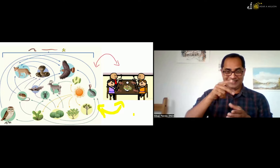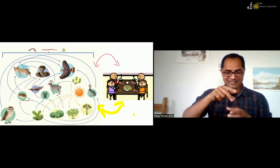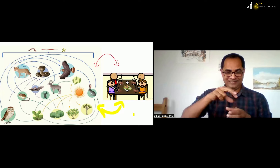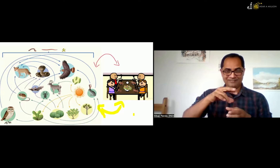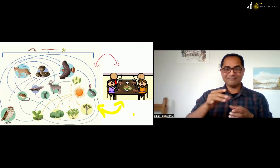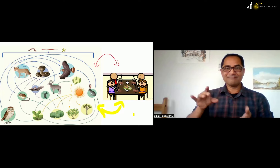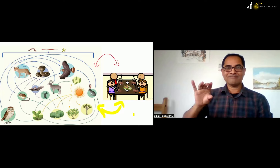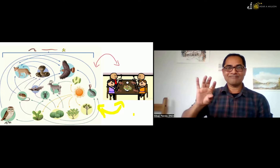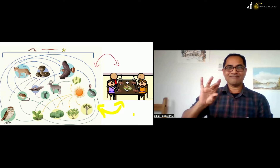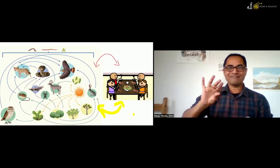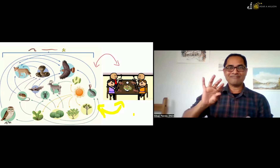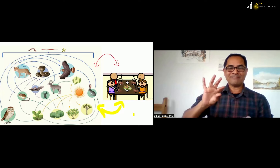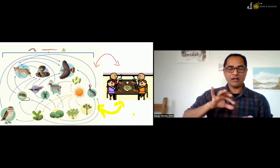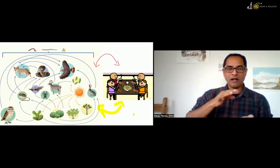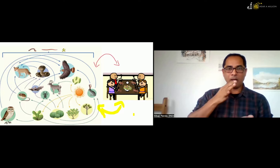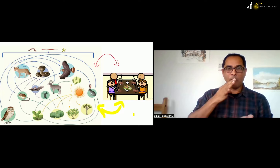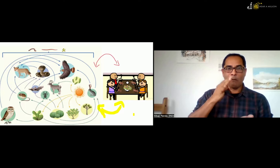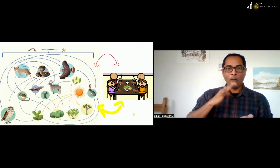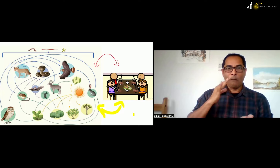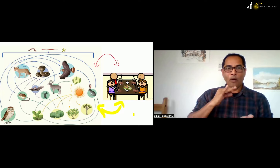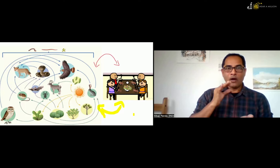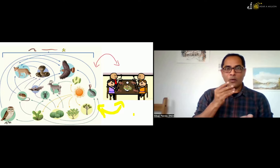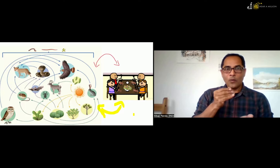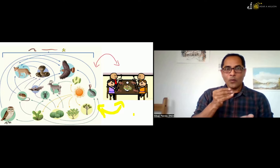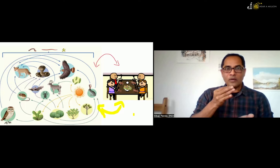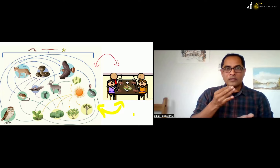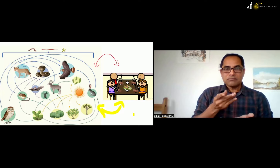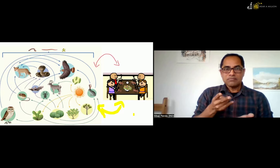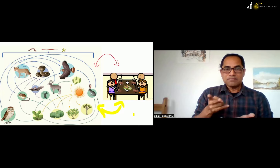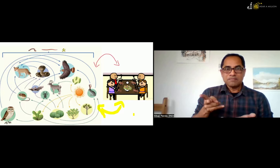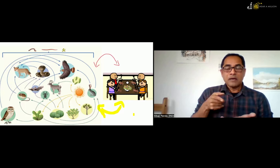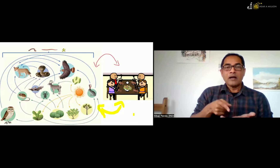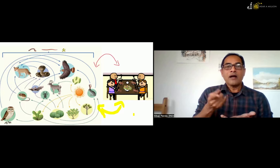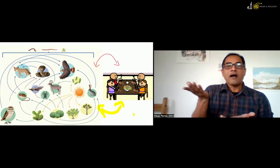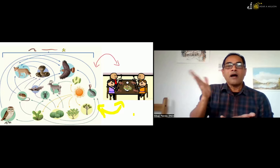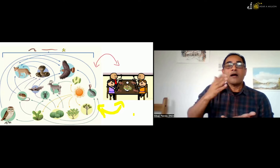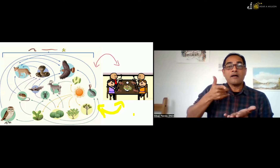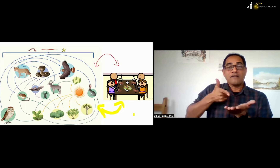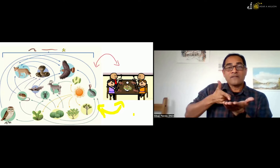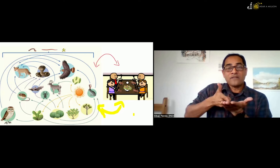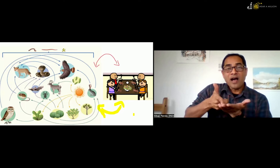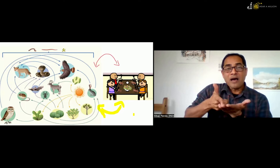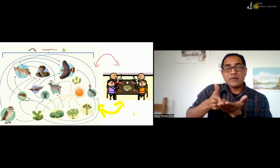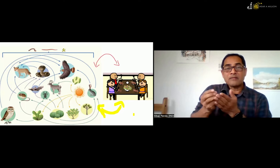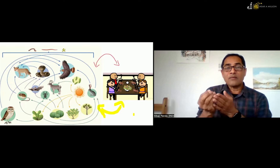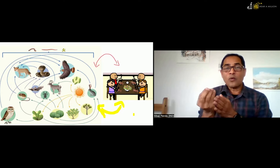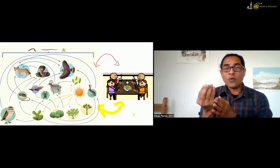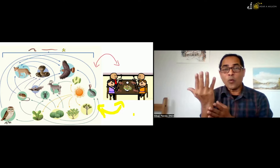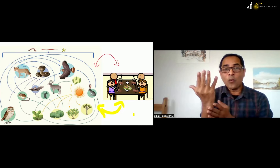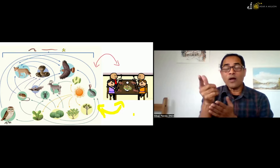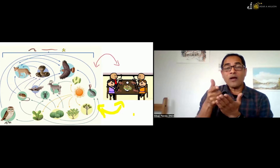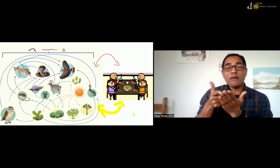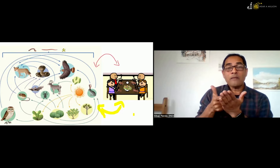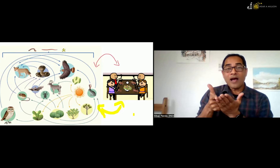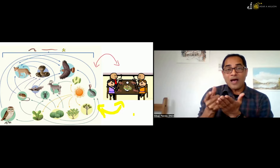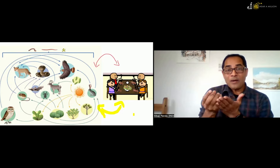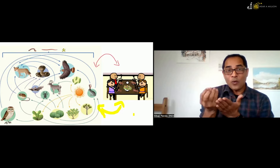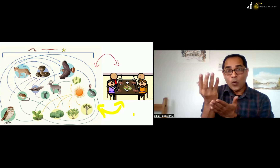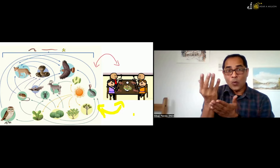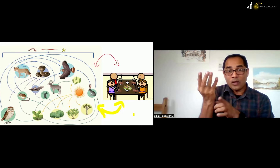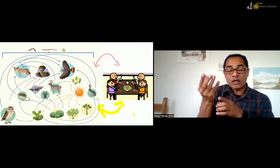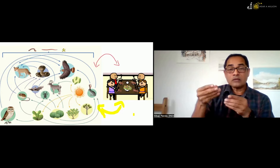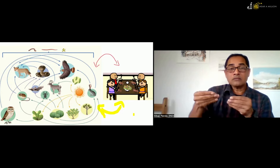And when you eat, it's not just raw vegetables, right? You would cook it, you would flavor it with masalas, you put oil. And